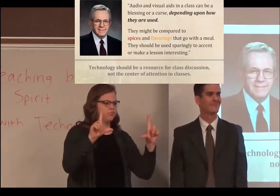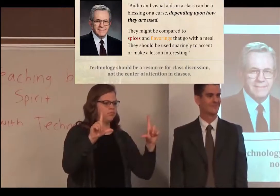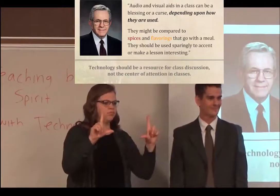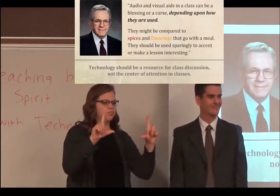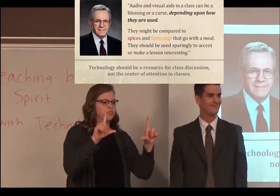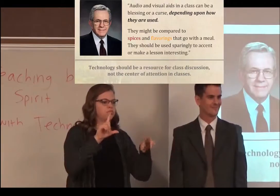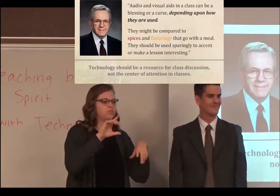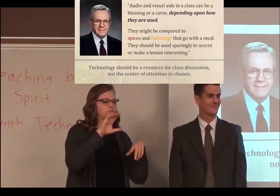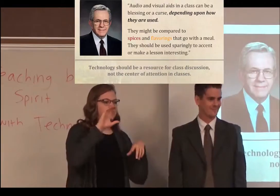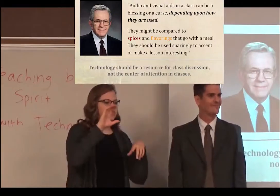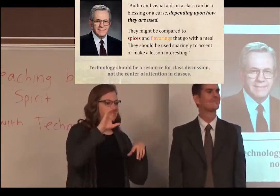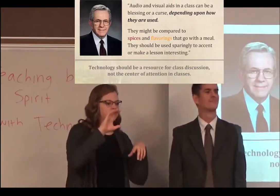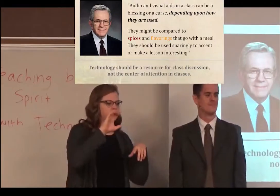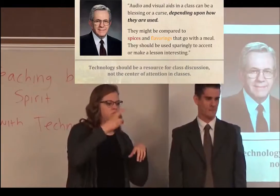Sorry.